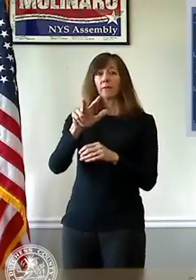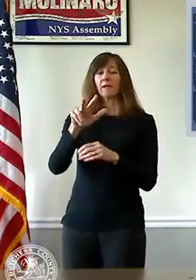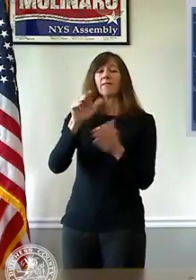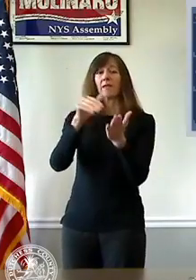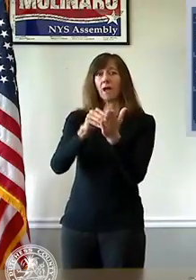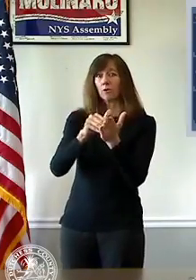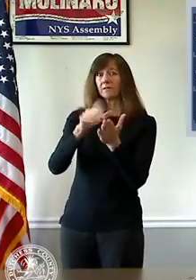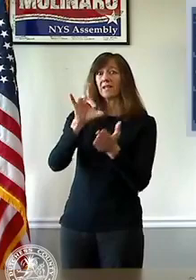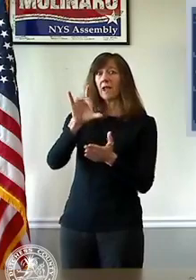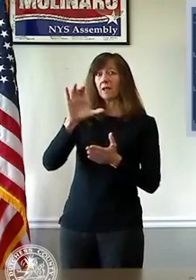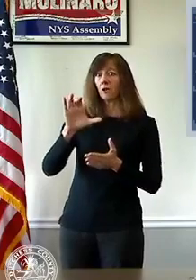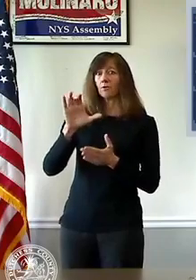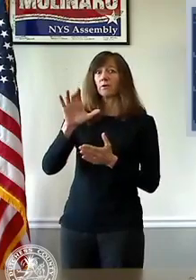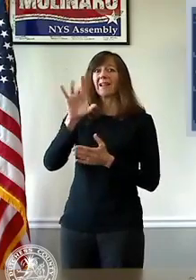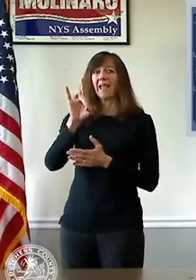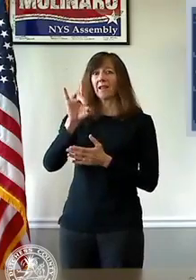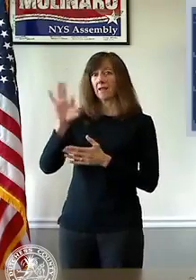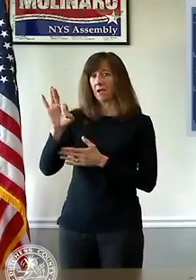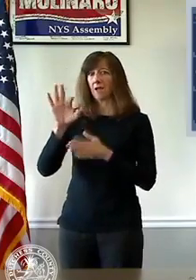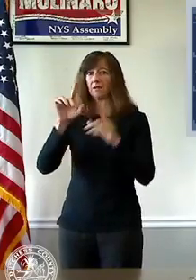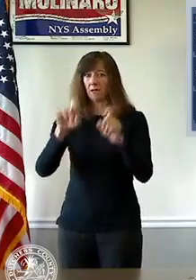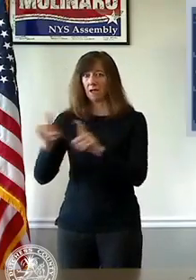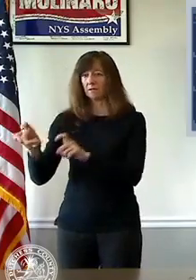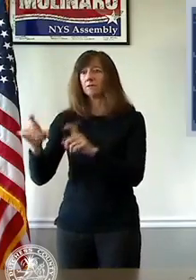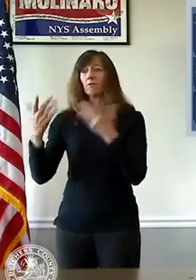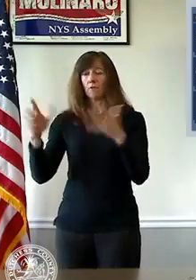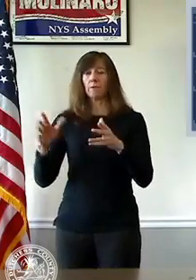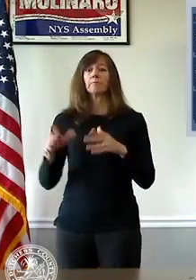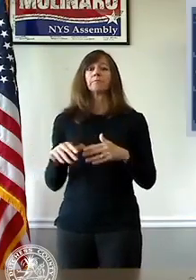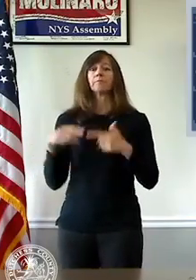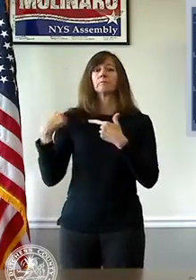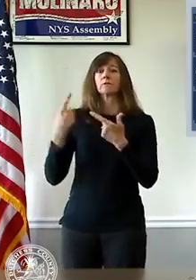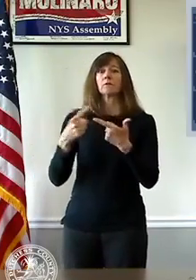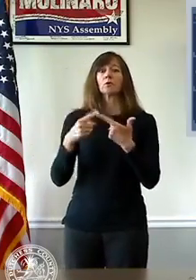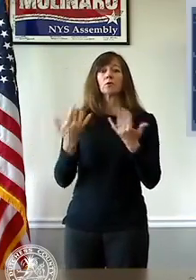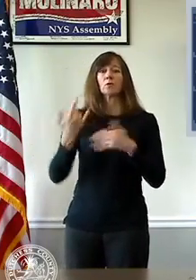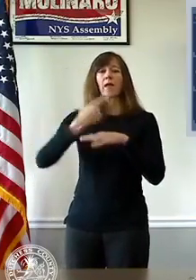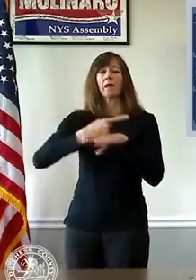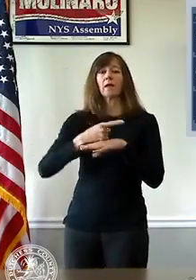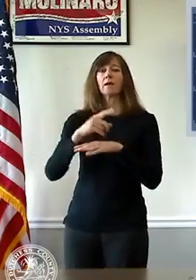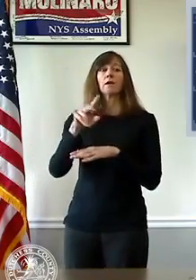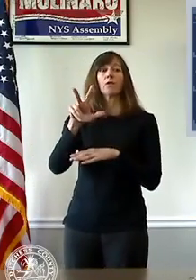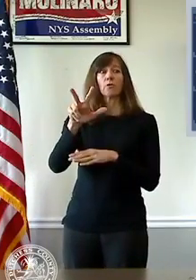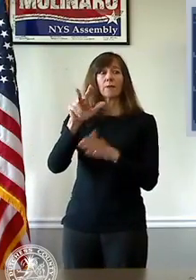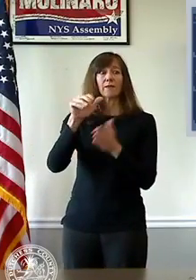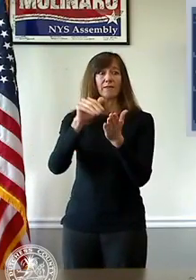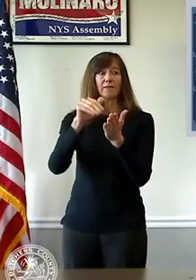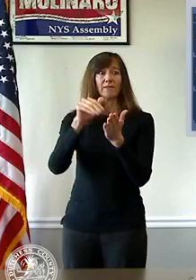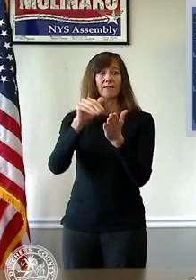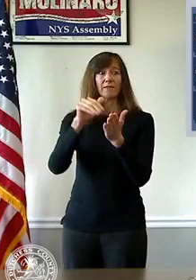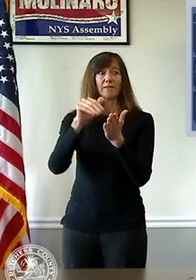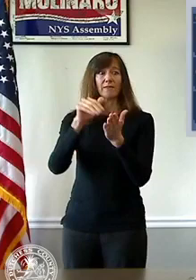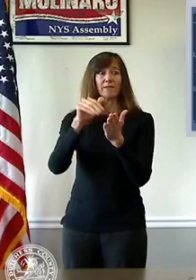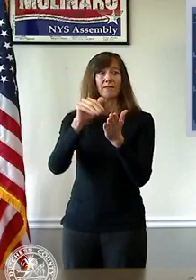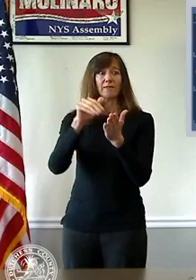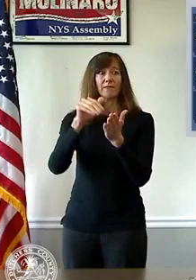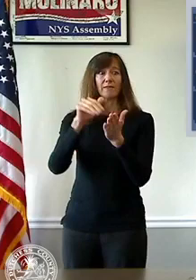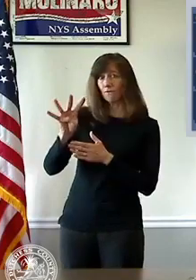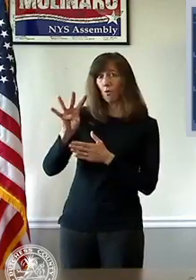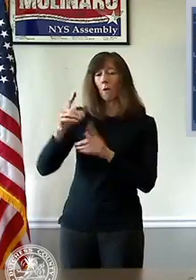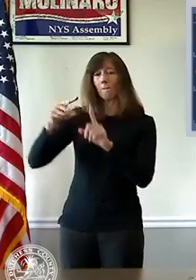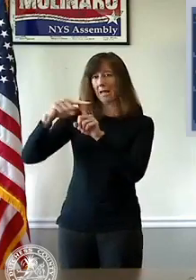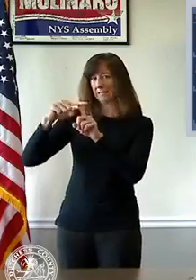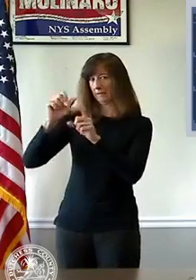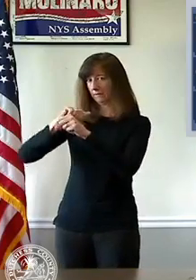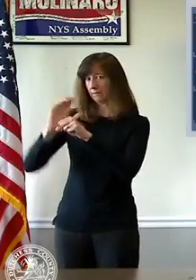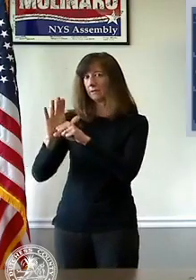32,889 tests have been conducted. To date, 3,924 positive cases, with